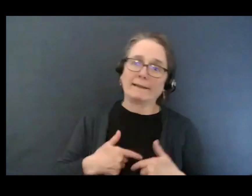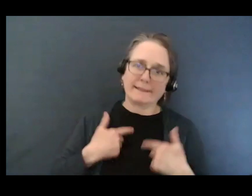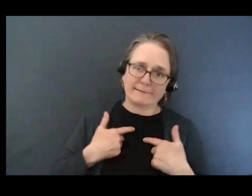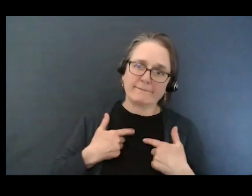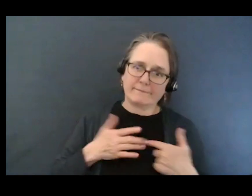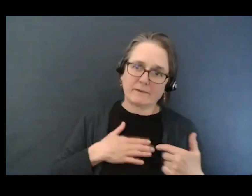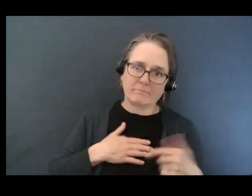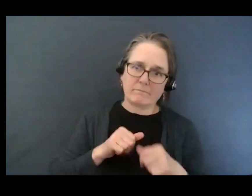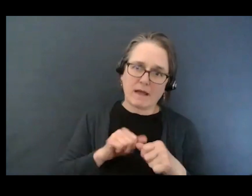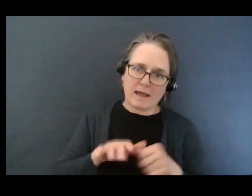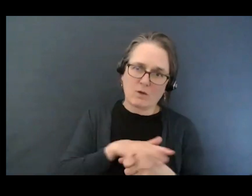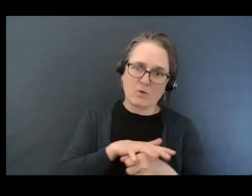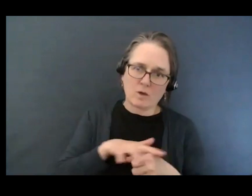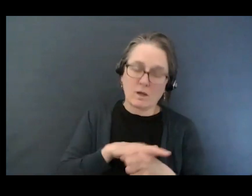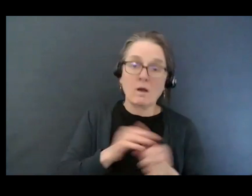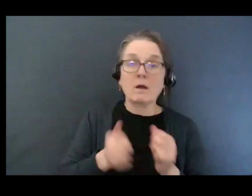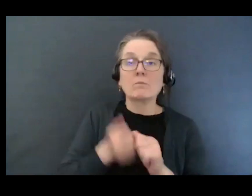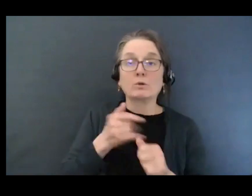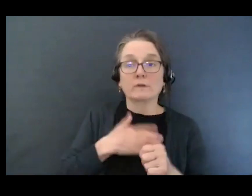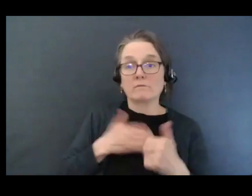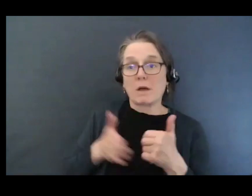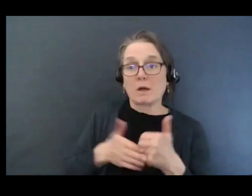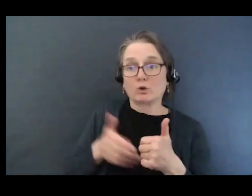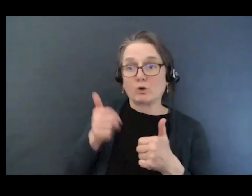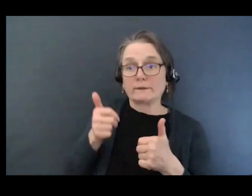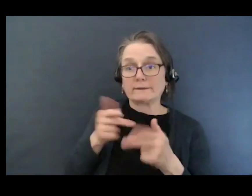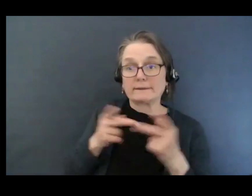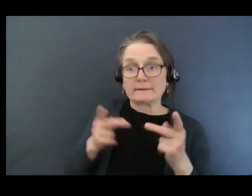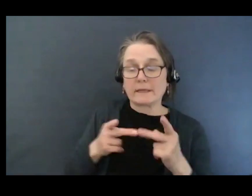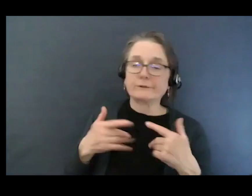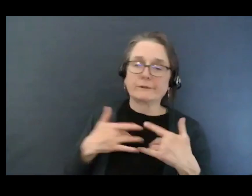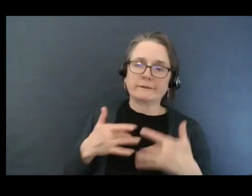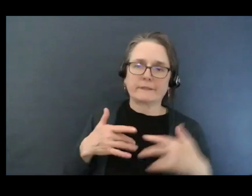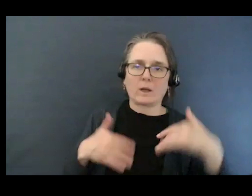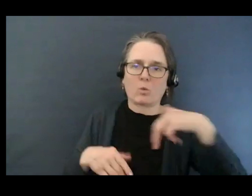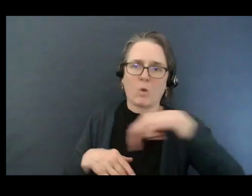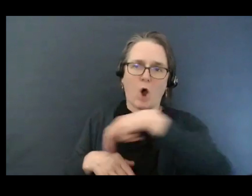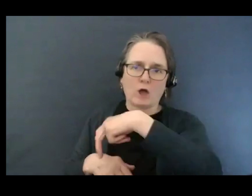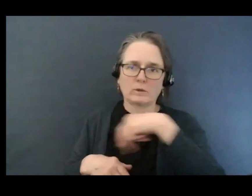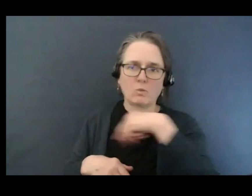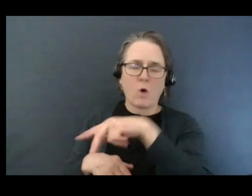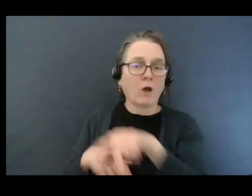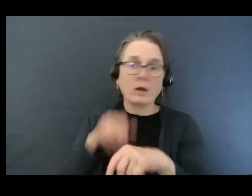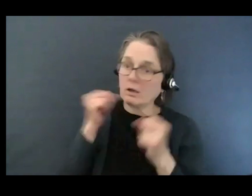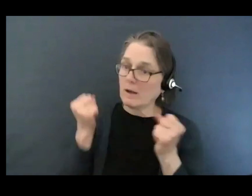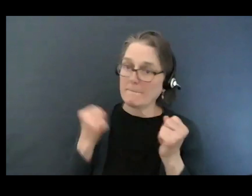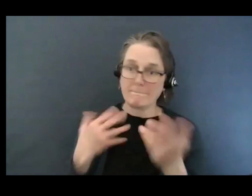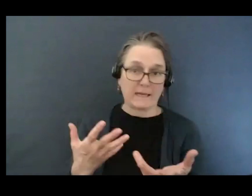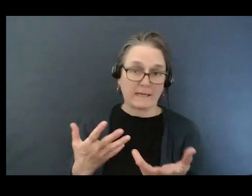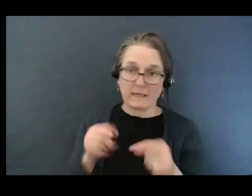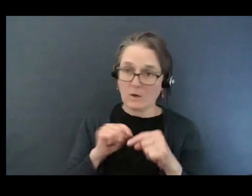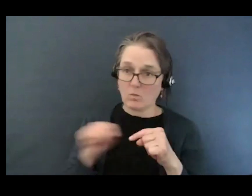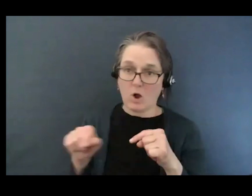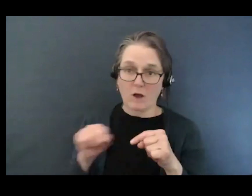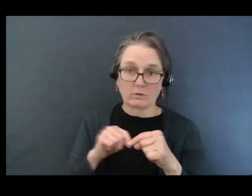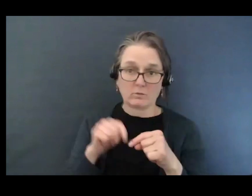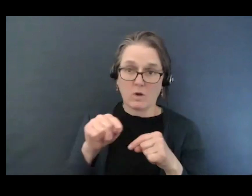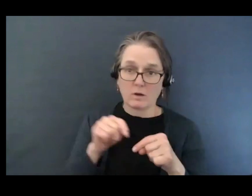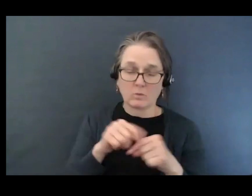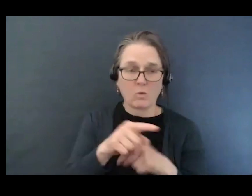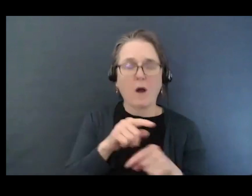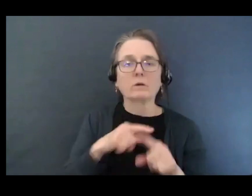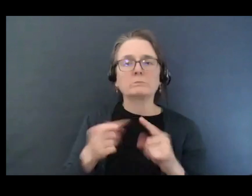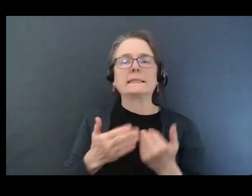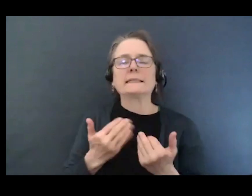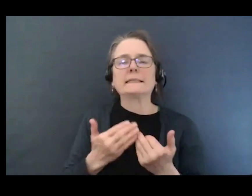in Linear Heights, right? A lot of the closest destinations to me, I walk to. This is relatively few destinations, but they're